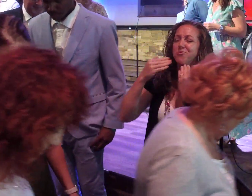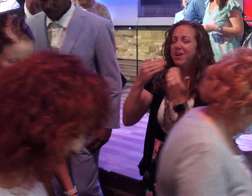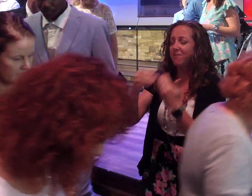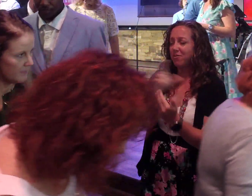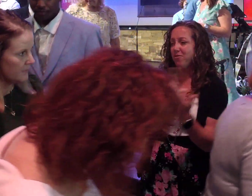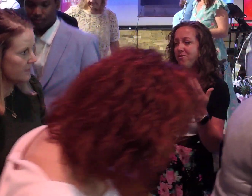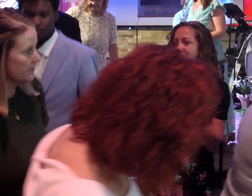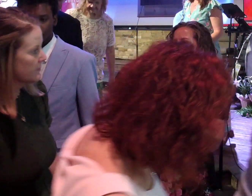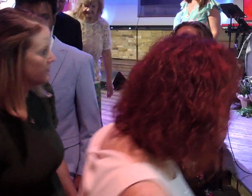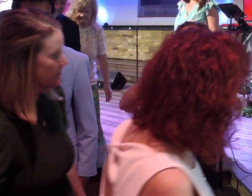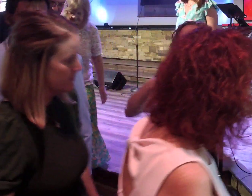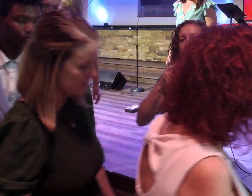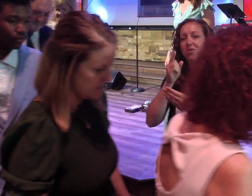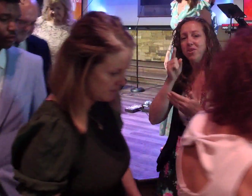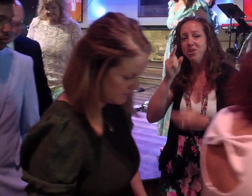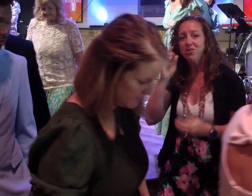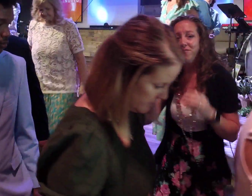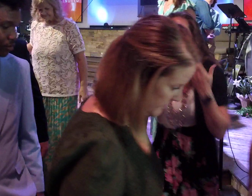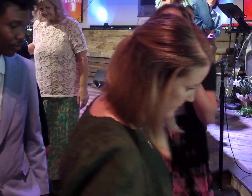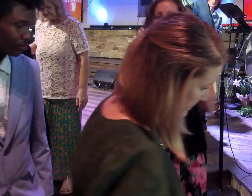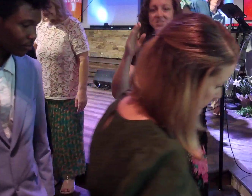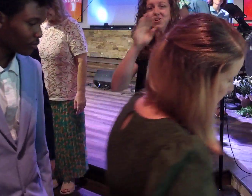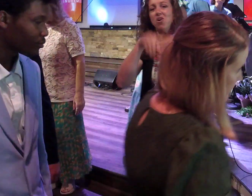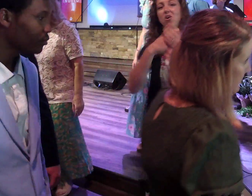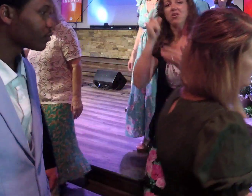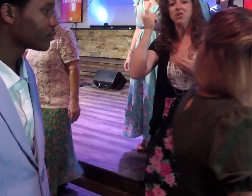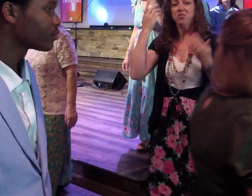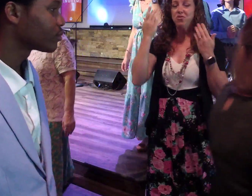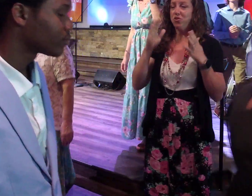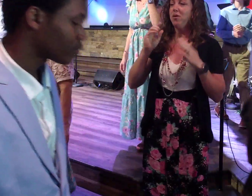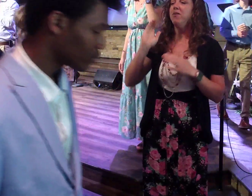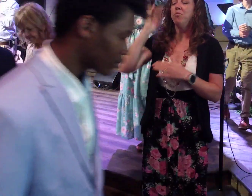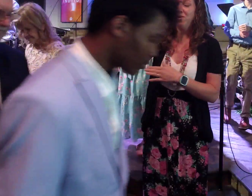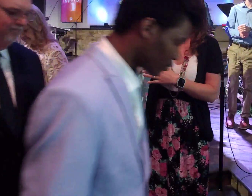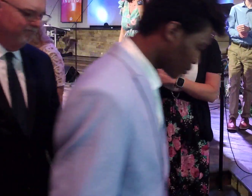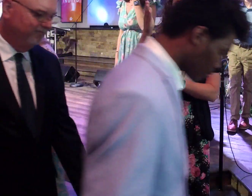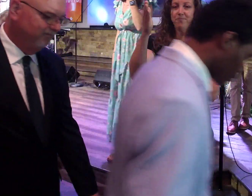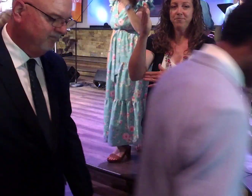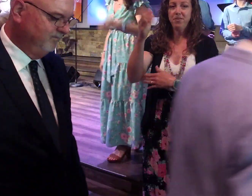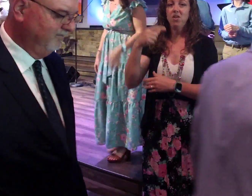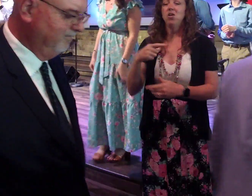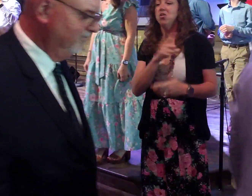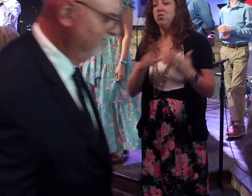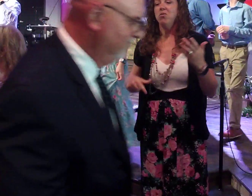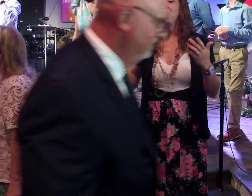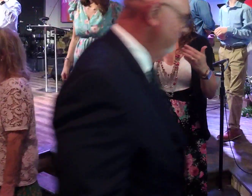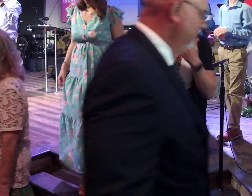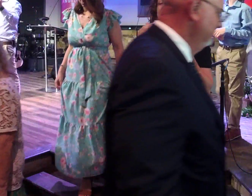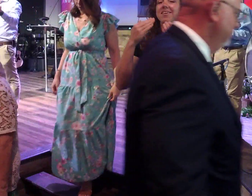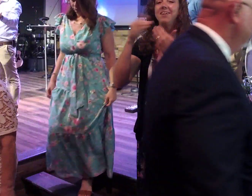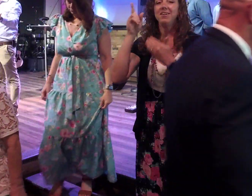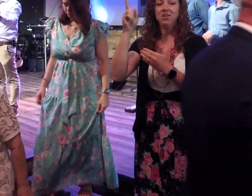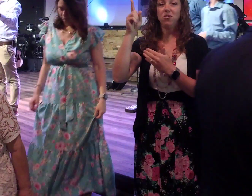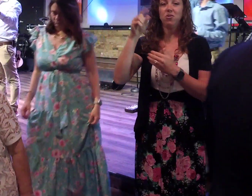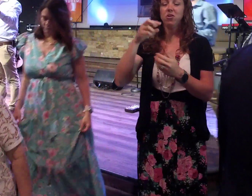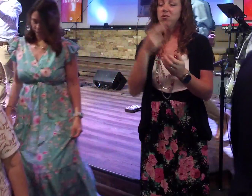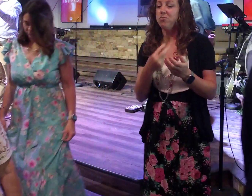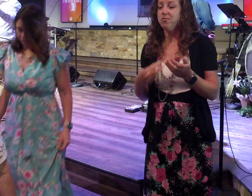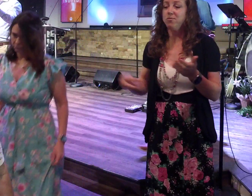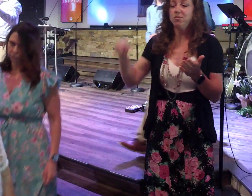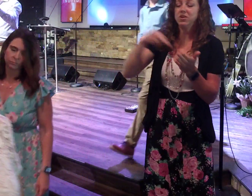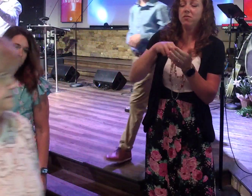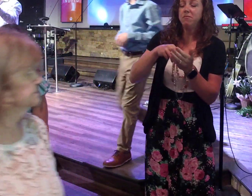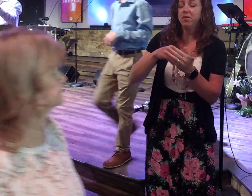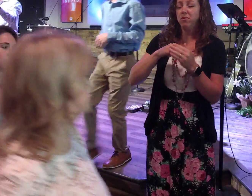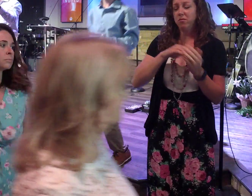for all that you've done, all that you're doing, and all that you will do. Lord, we thank you that your resurrection from